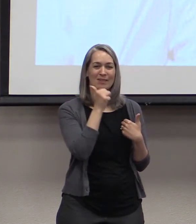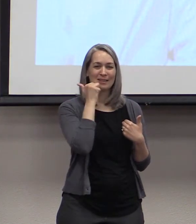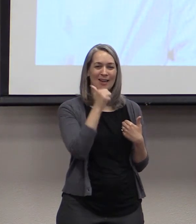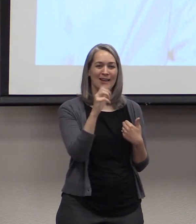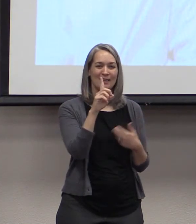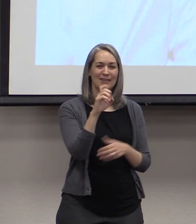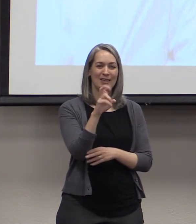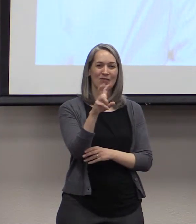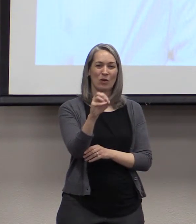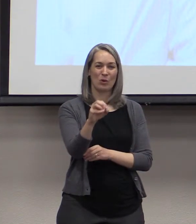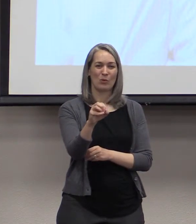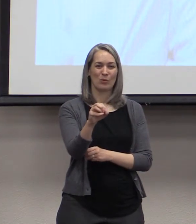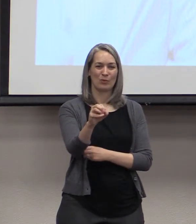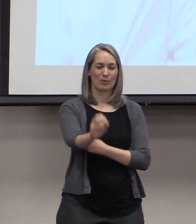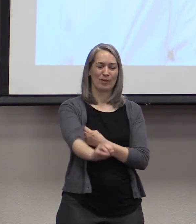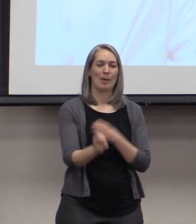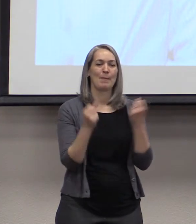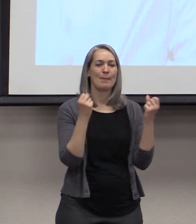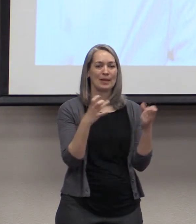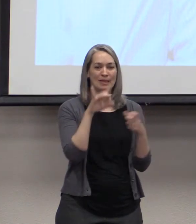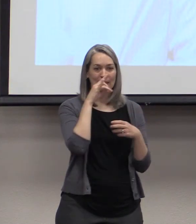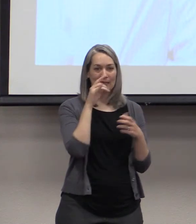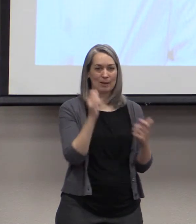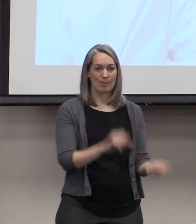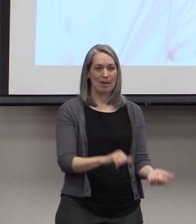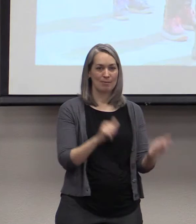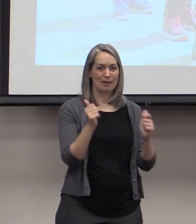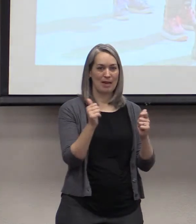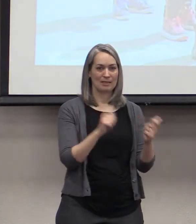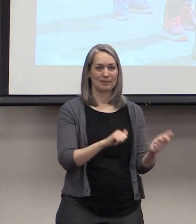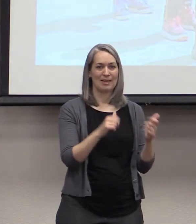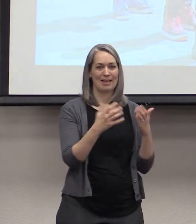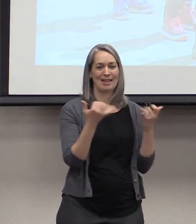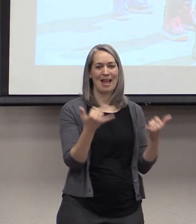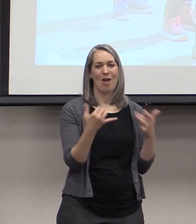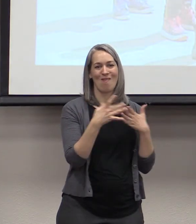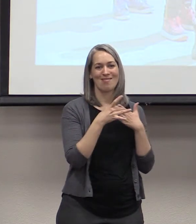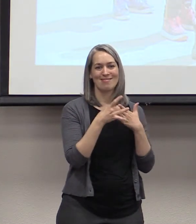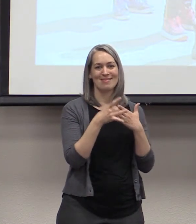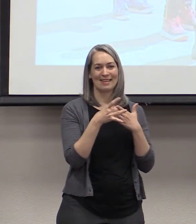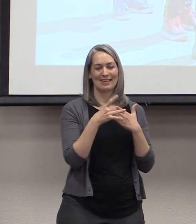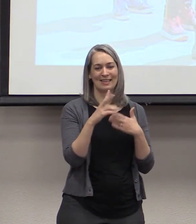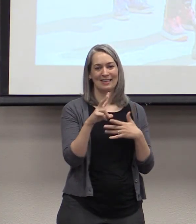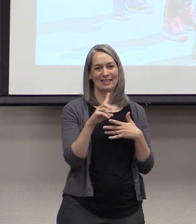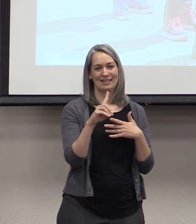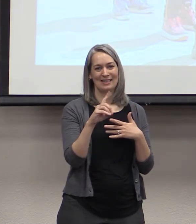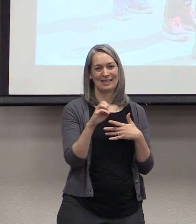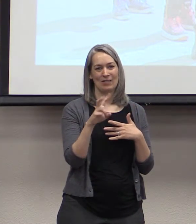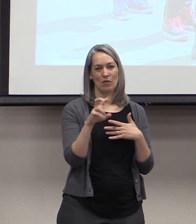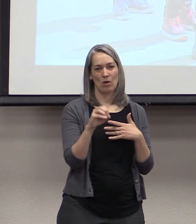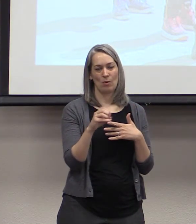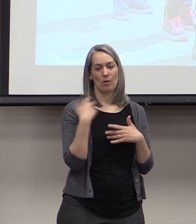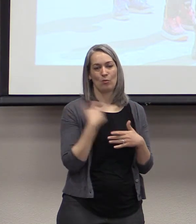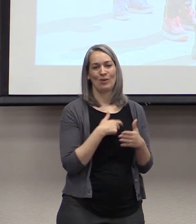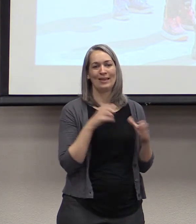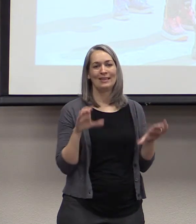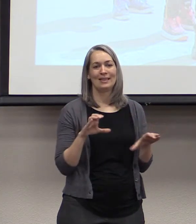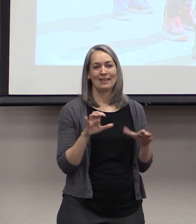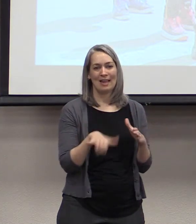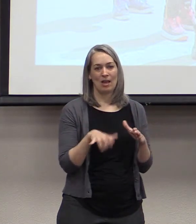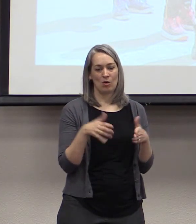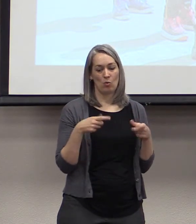devotionals. Many of the children that are baptized are leading those devotionals daily. Now, we did while we were there, but normally they